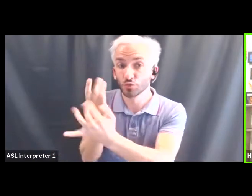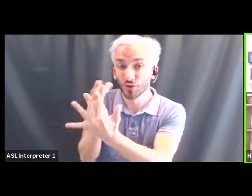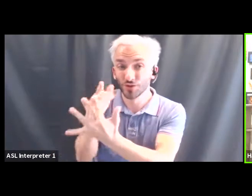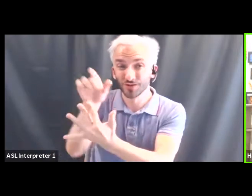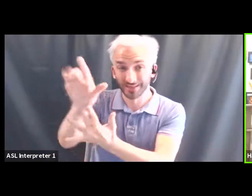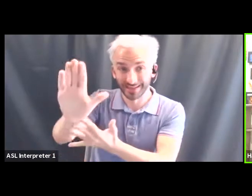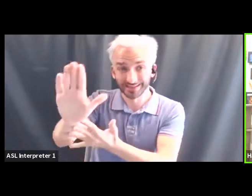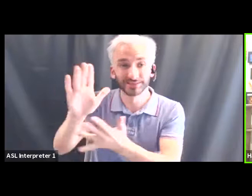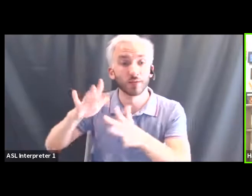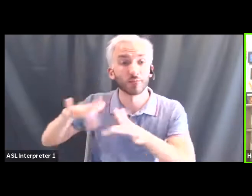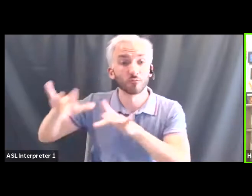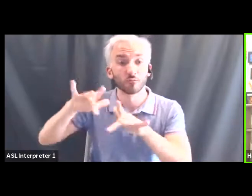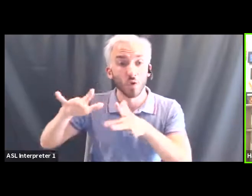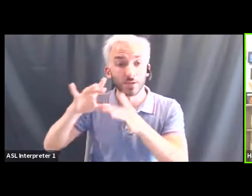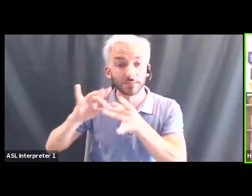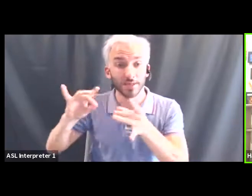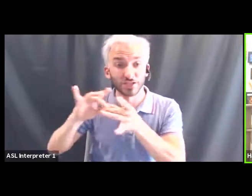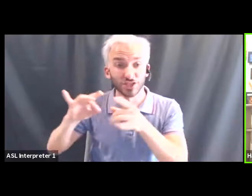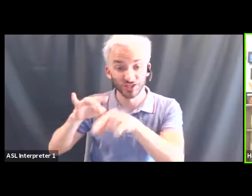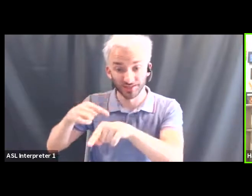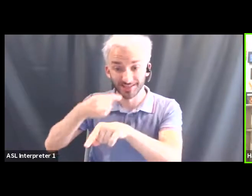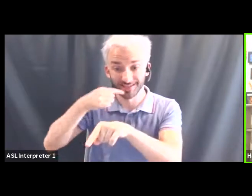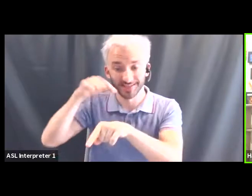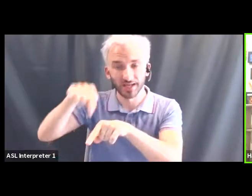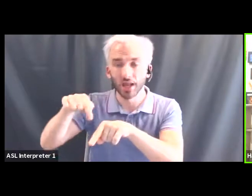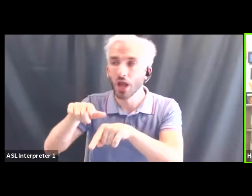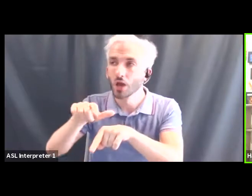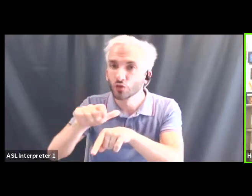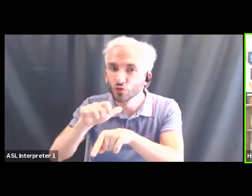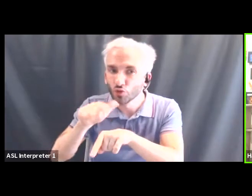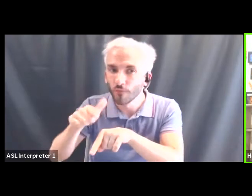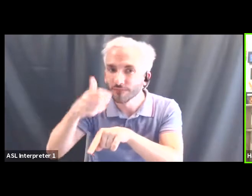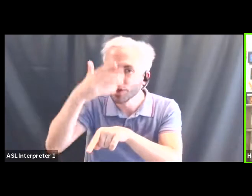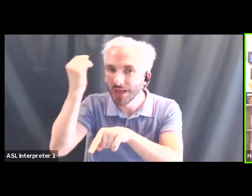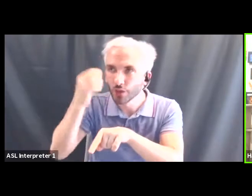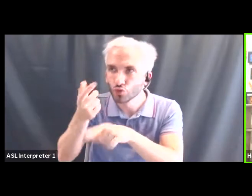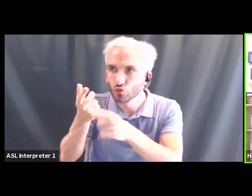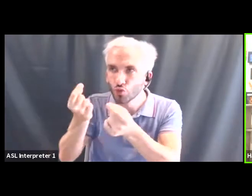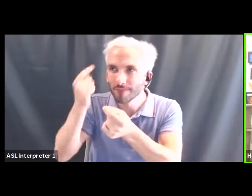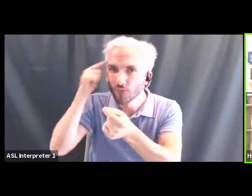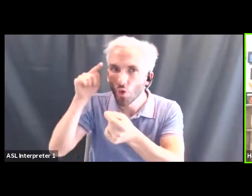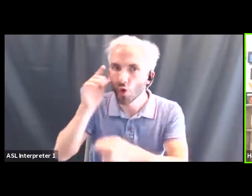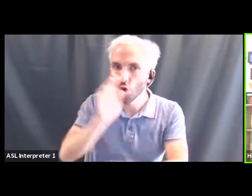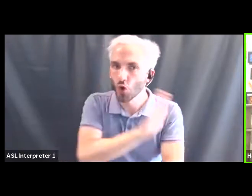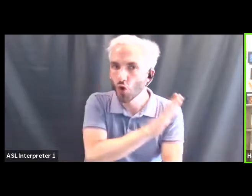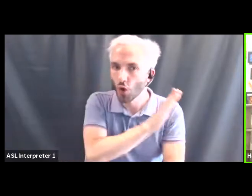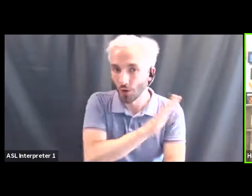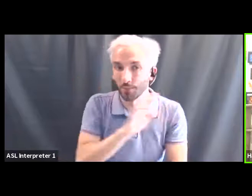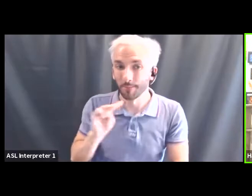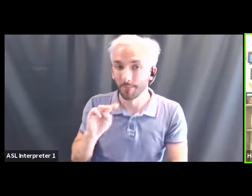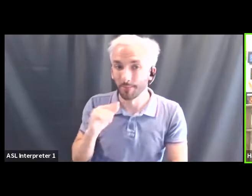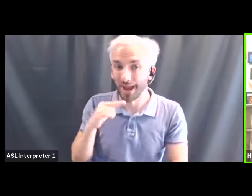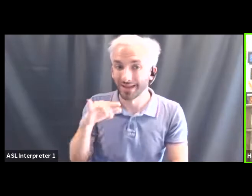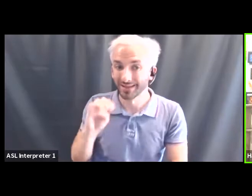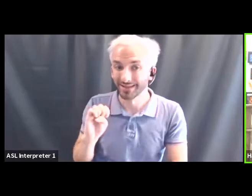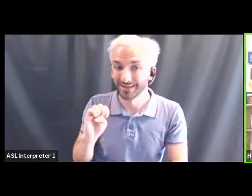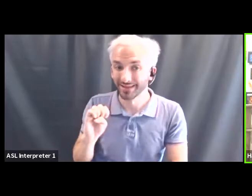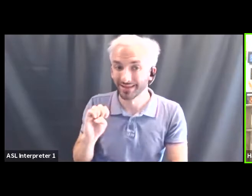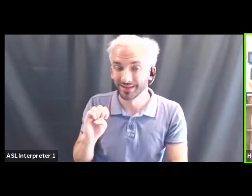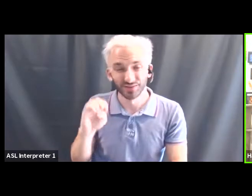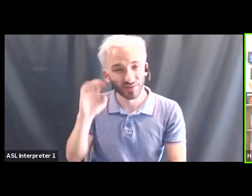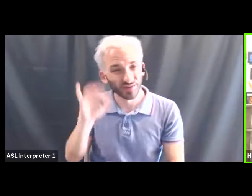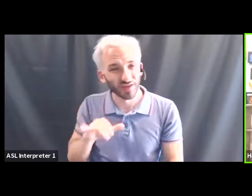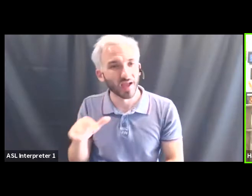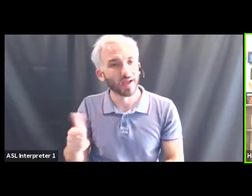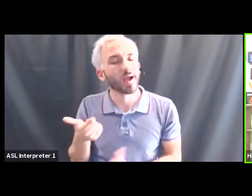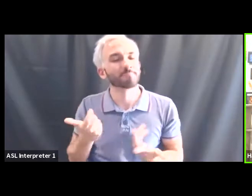to do it for her, with the her in question being his daughter Maggie. Take a tip from Homer and do it for that little boy who